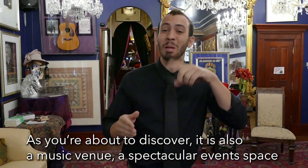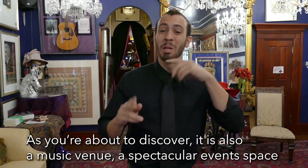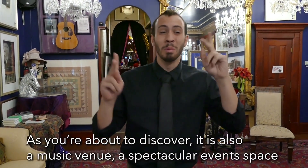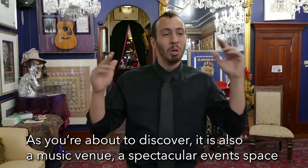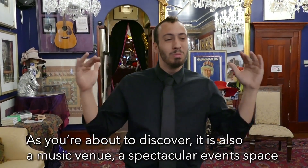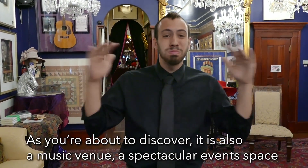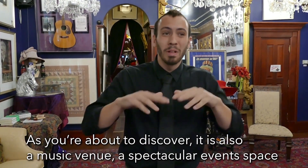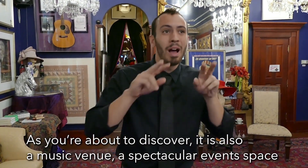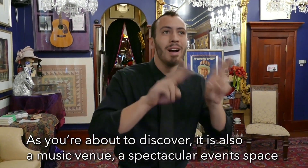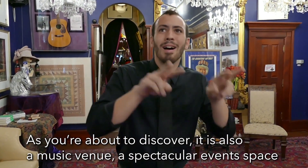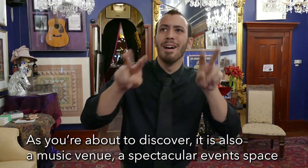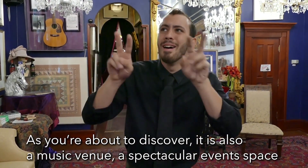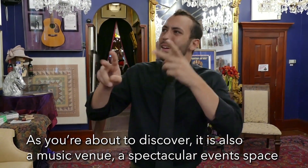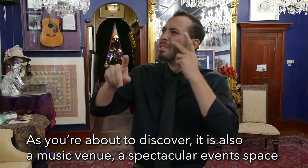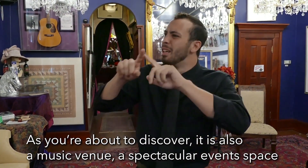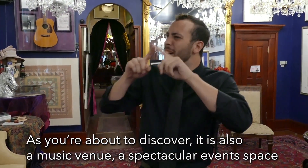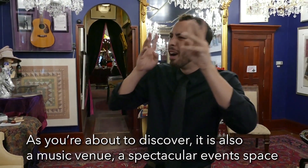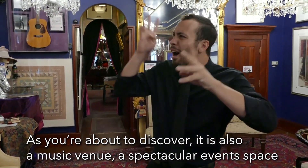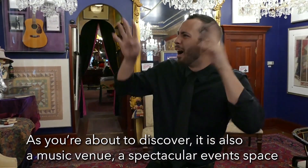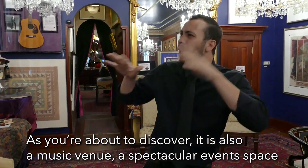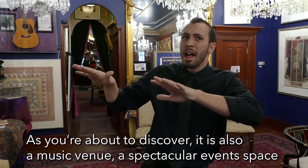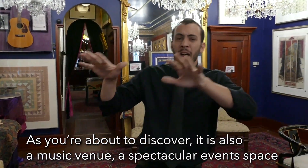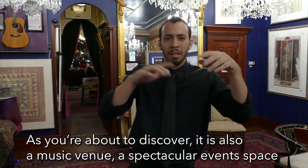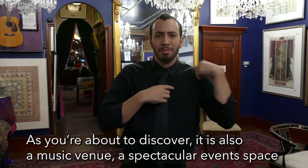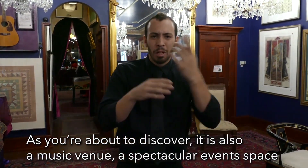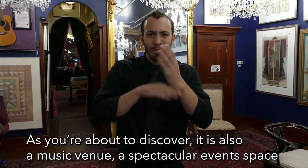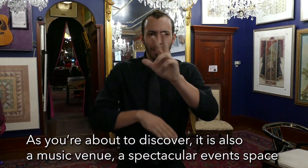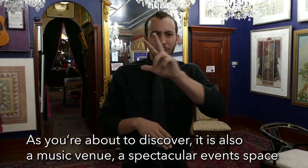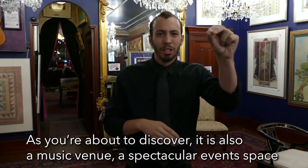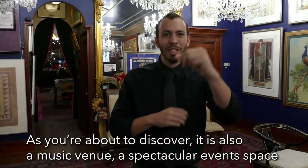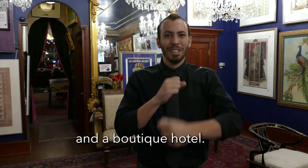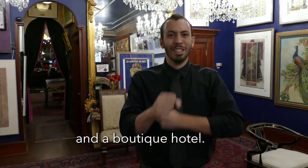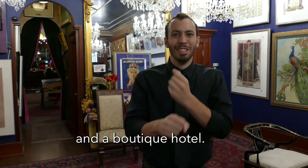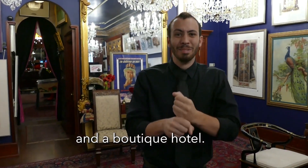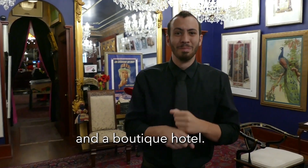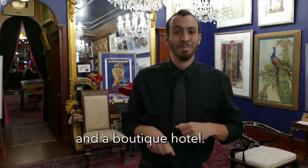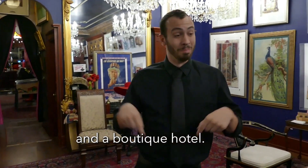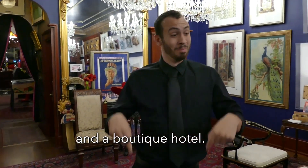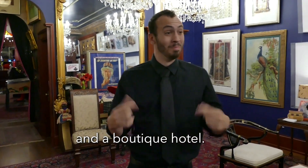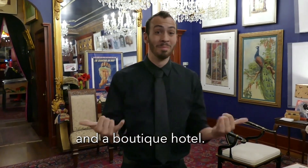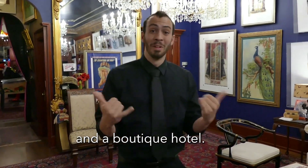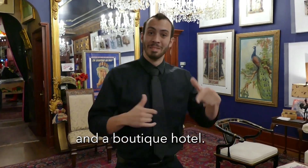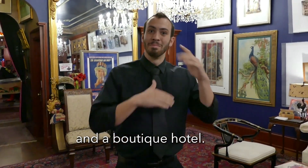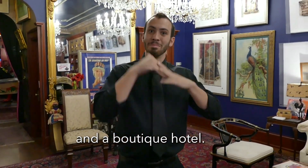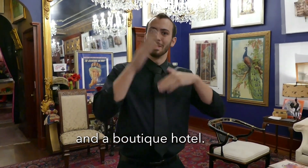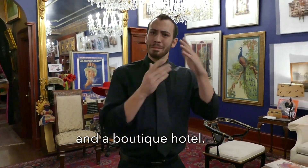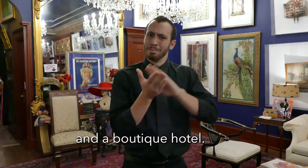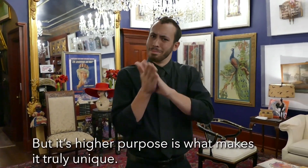to discover, it's also a music venue, a spectacular event space, and a boutique hotel. But